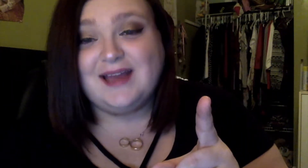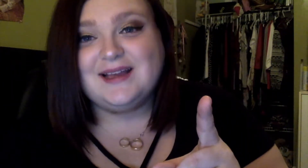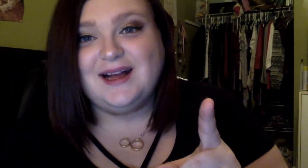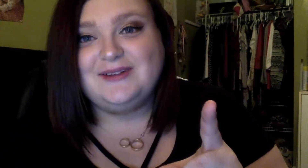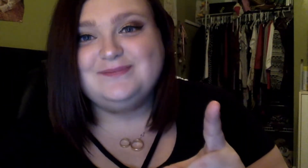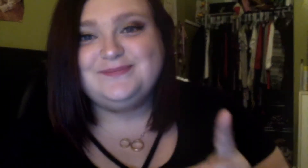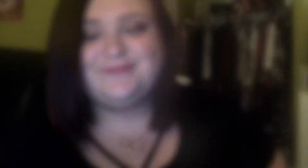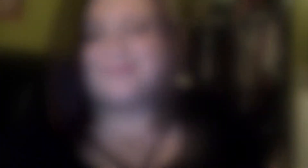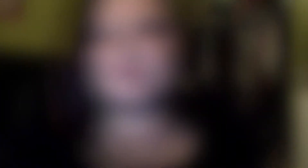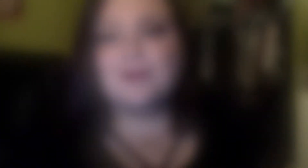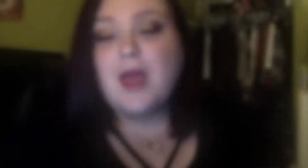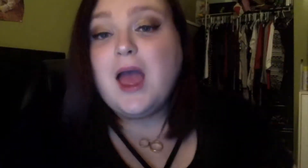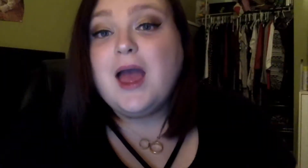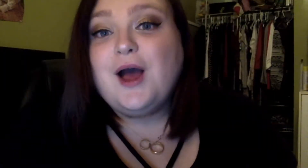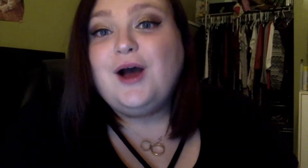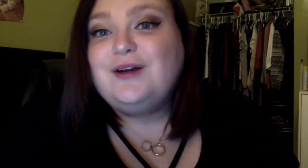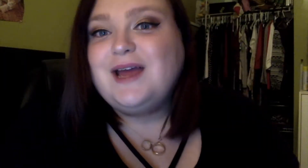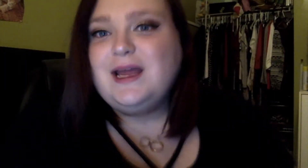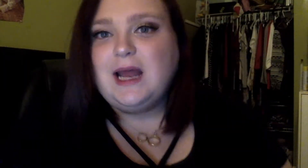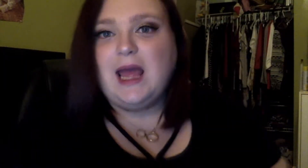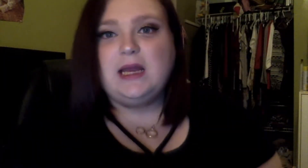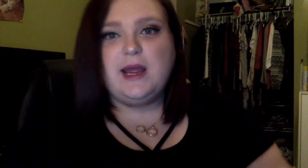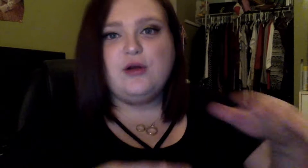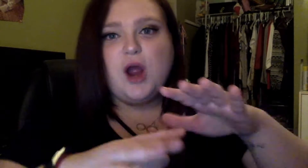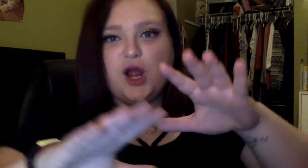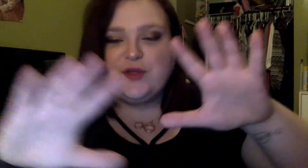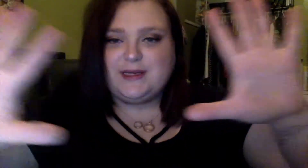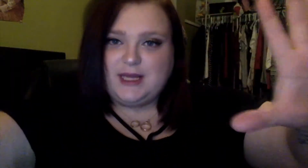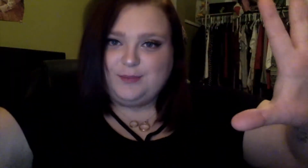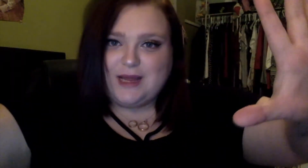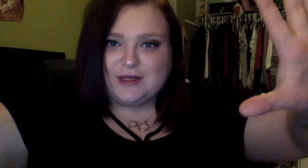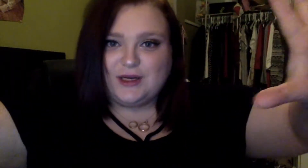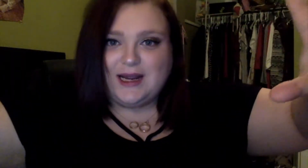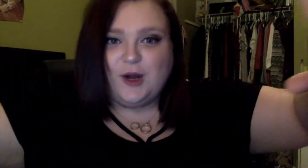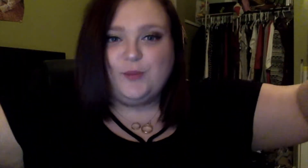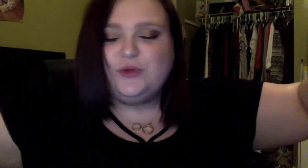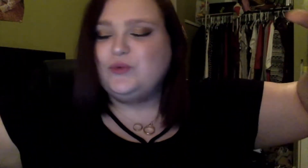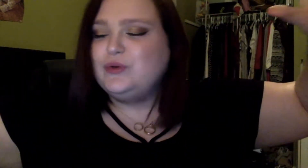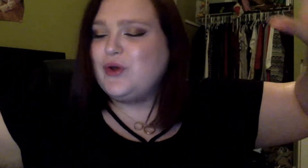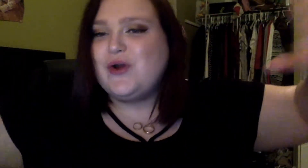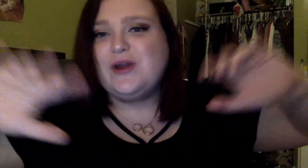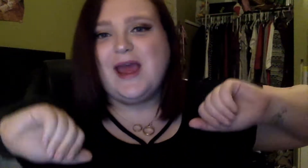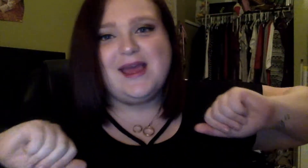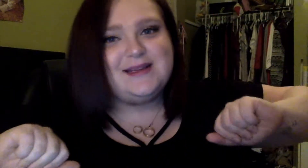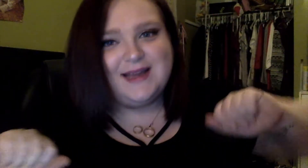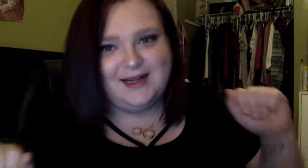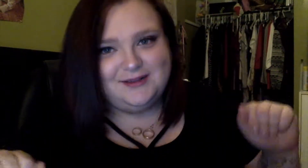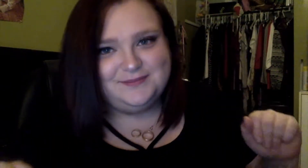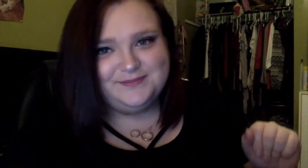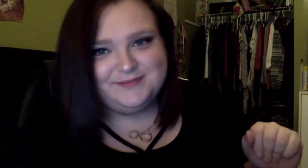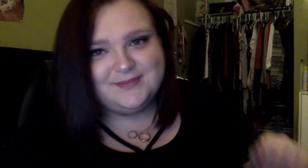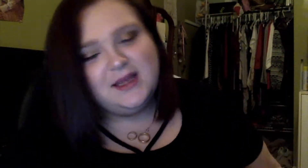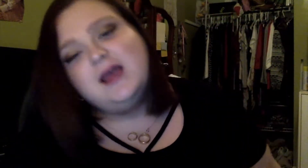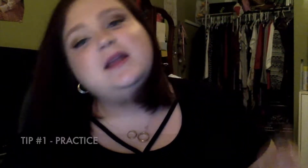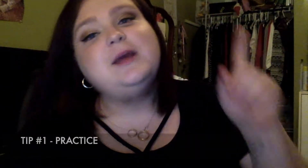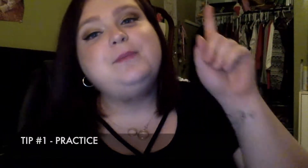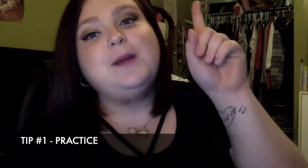ASL. Alright, and here are the tips that's going to help you learn ASL. Tip number